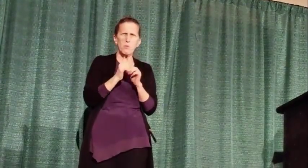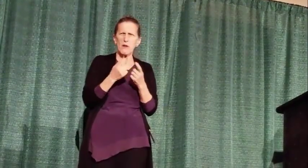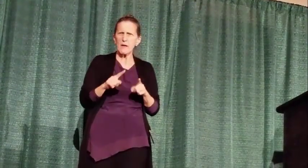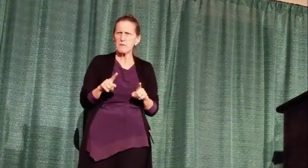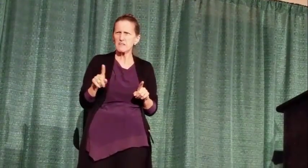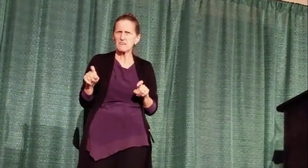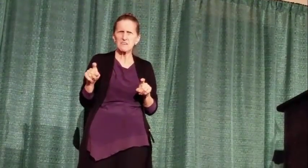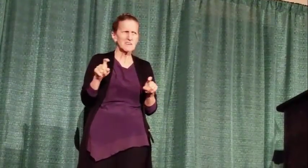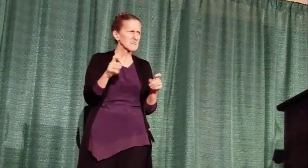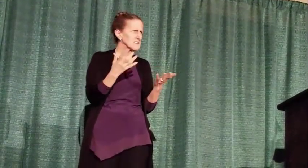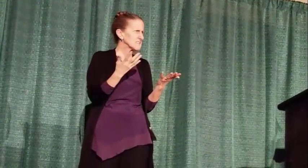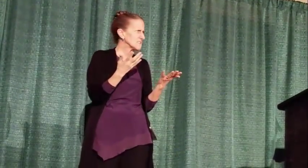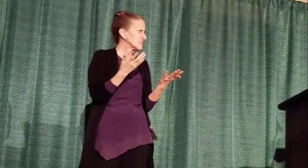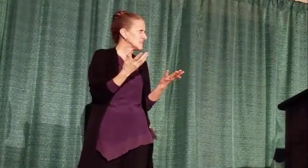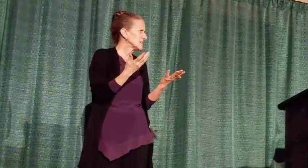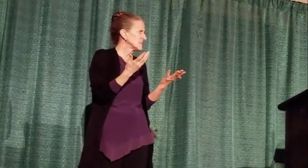What?